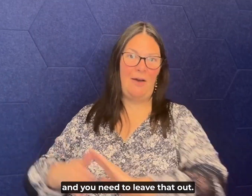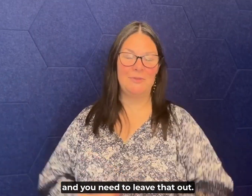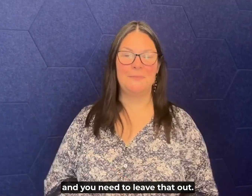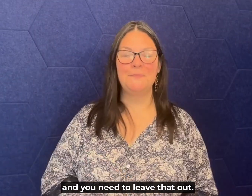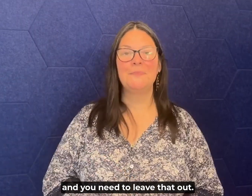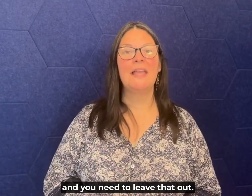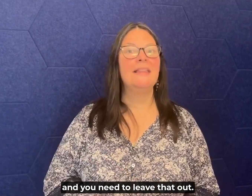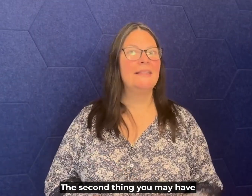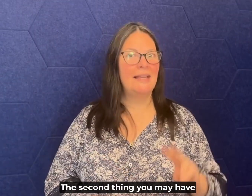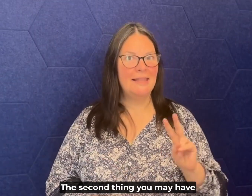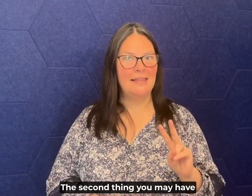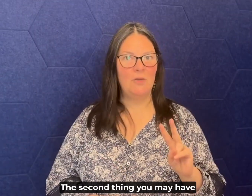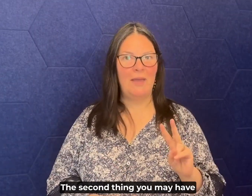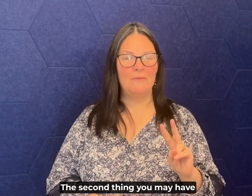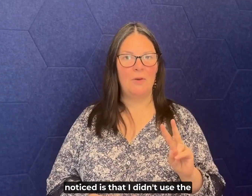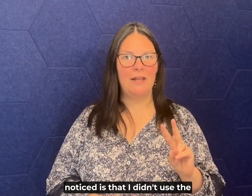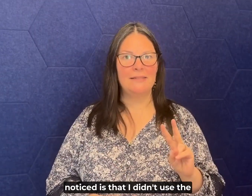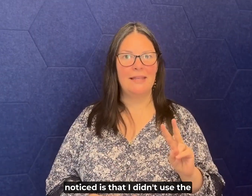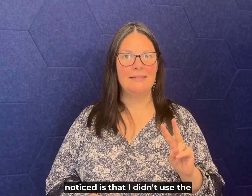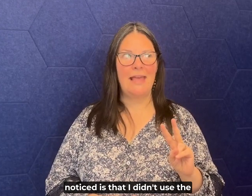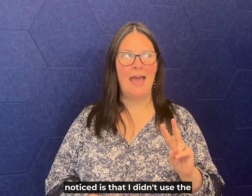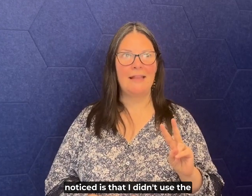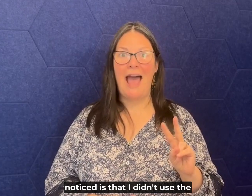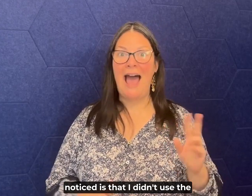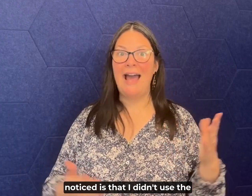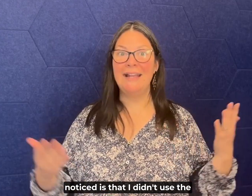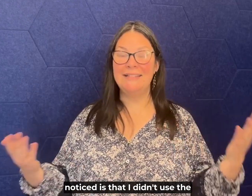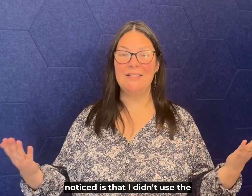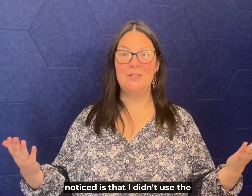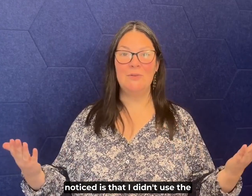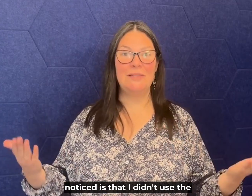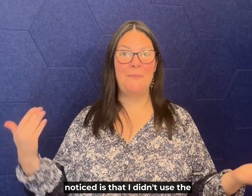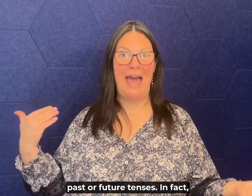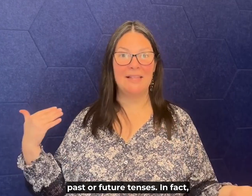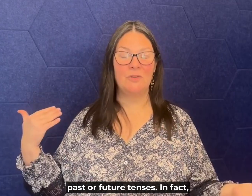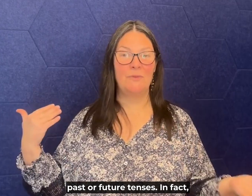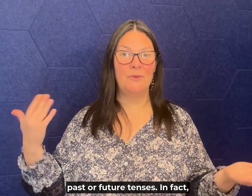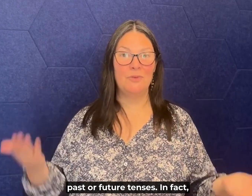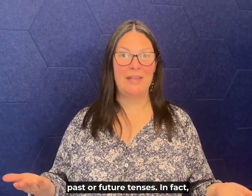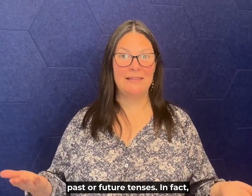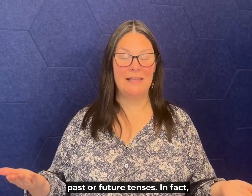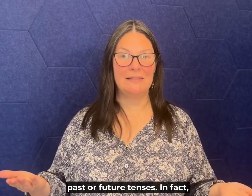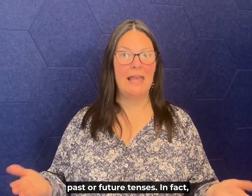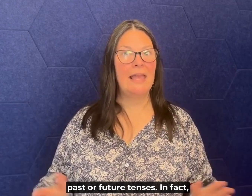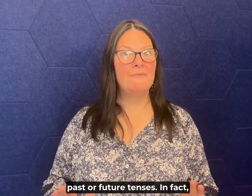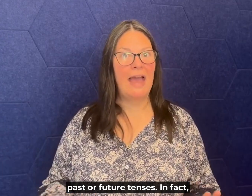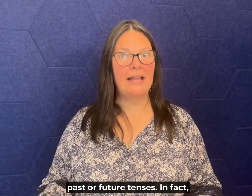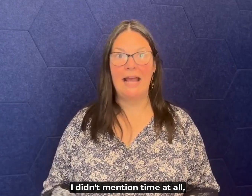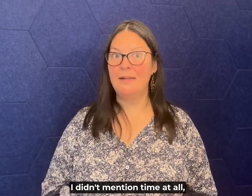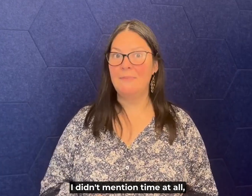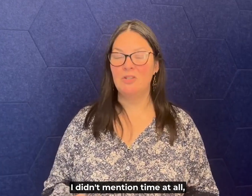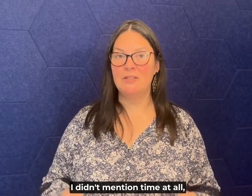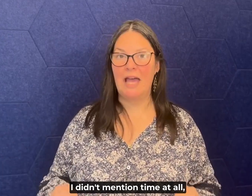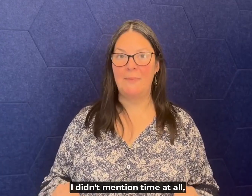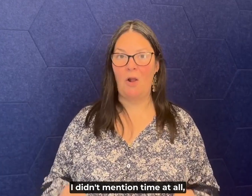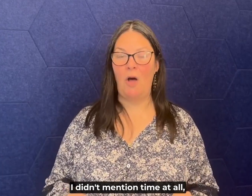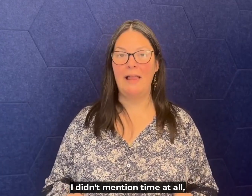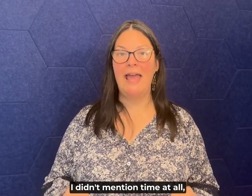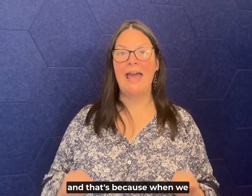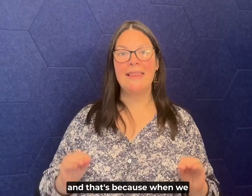out. The second thing you may have noticed is that I didn't use the past or future tenses. In fact, I didn't mention time at all. And